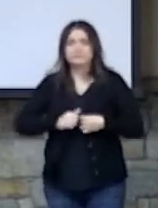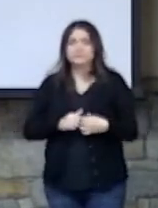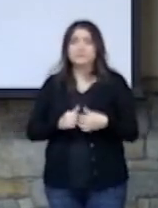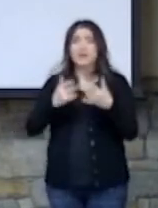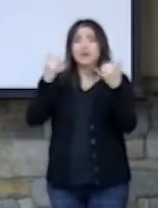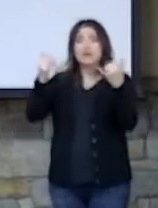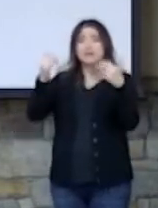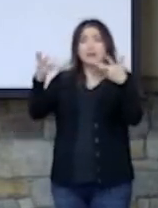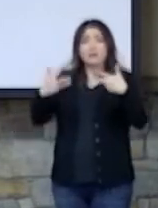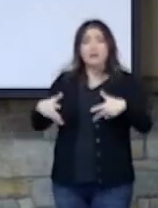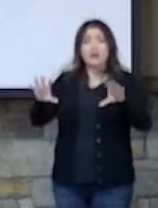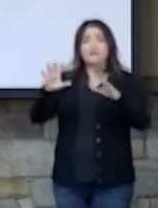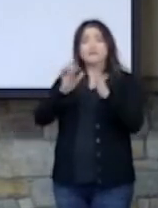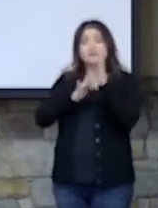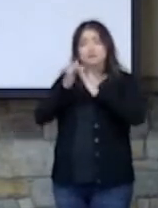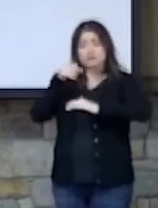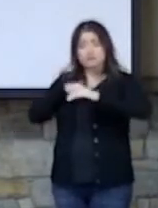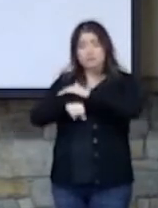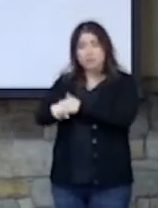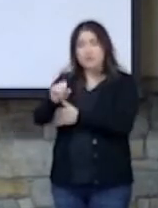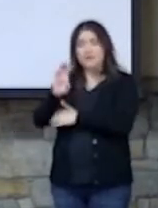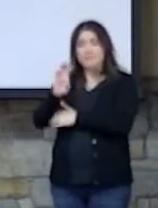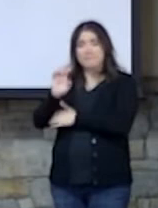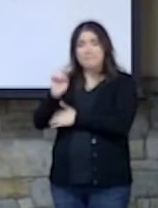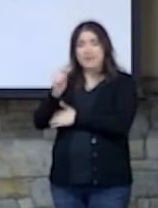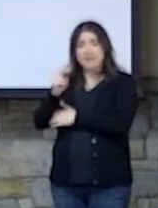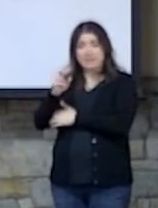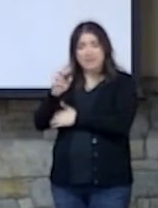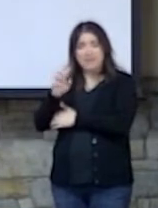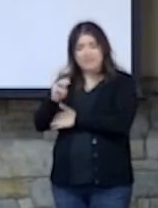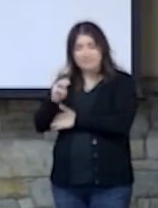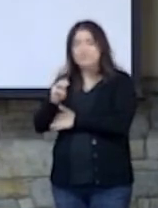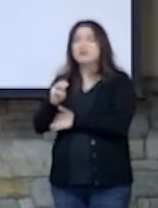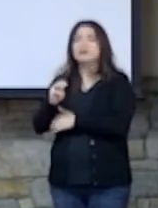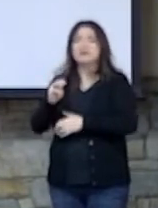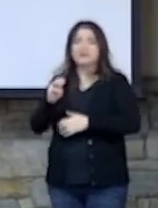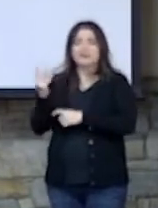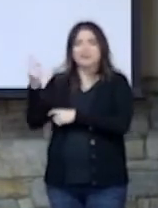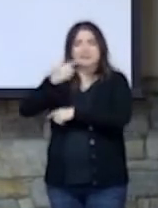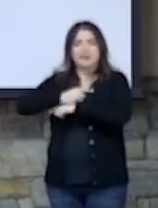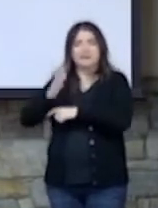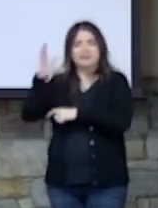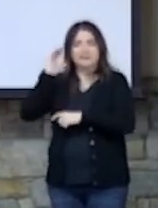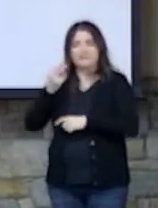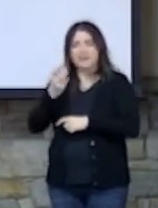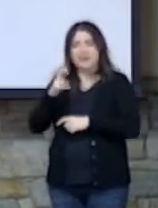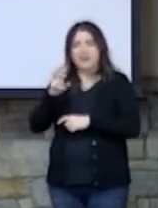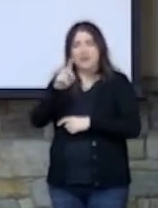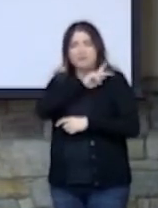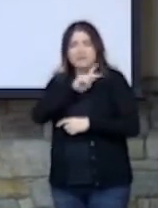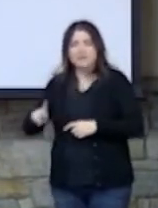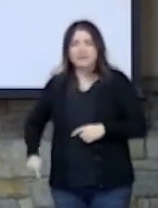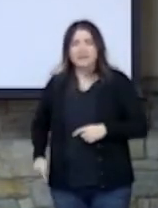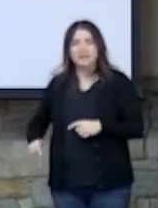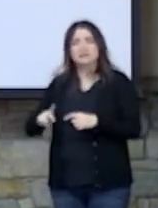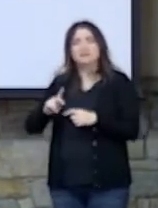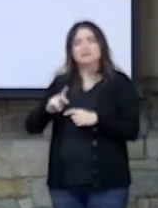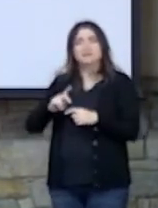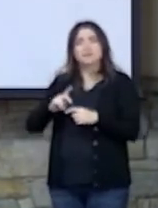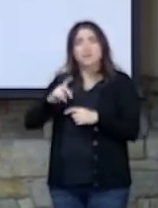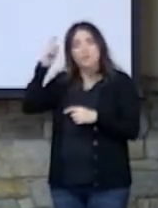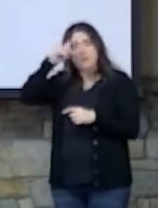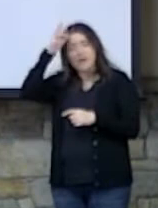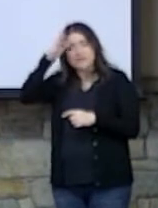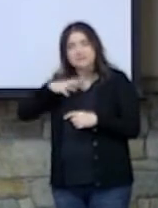Now, after Jesus was born in Bethlehem of Judea, in the days of Herod the king, behold, wise men from the east came to Jerusalem,